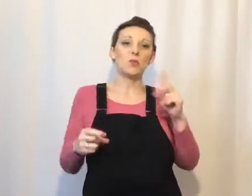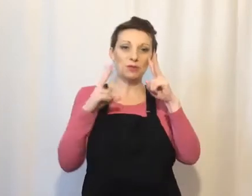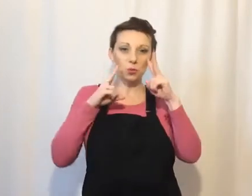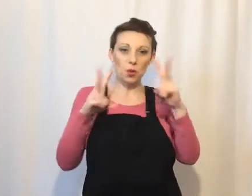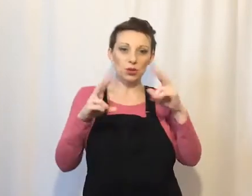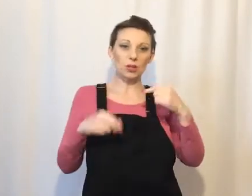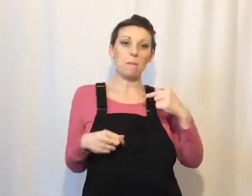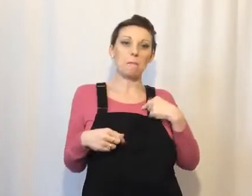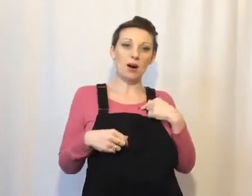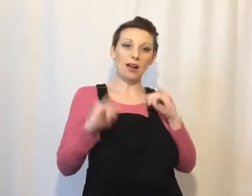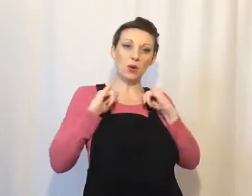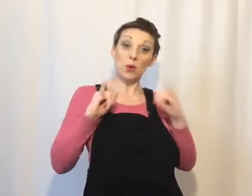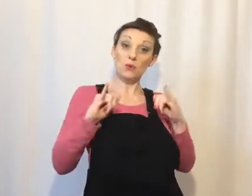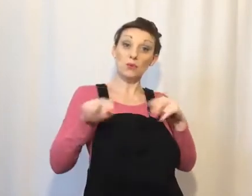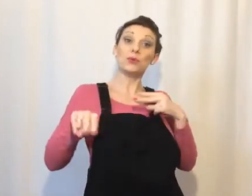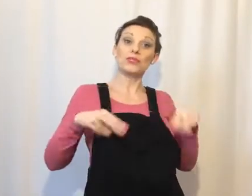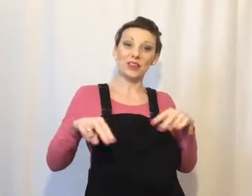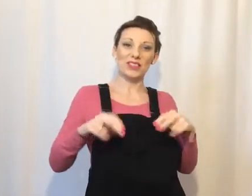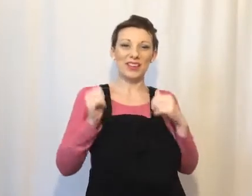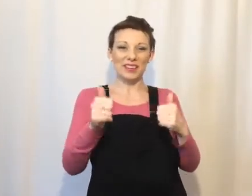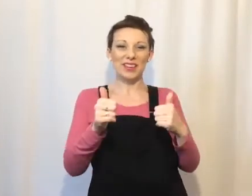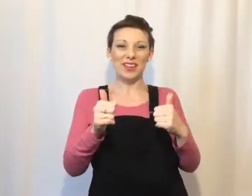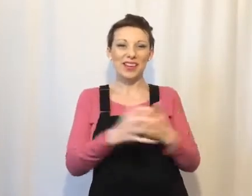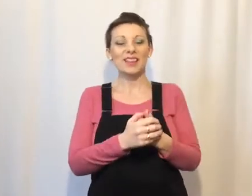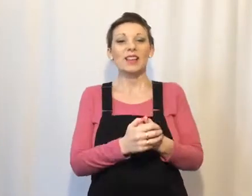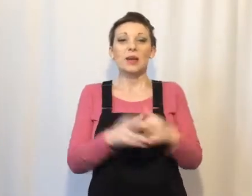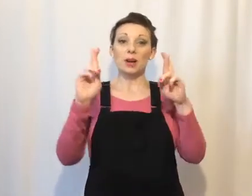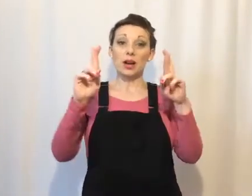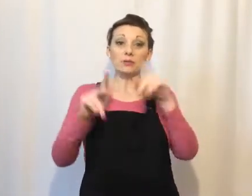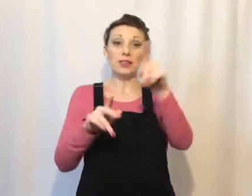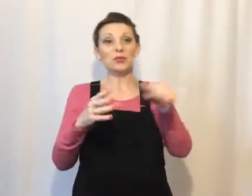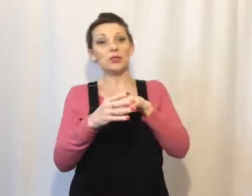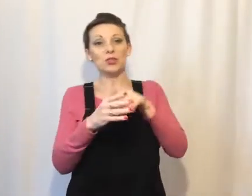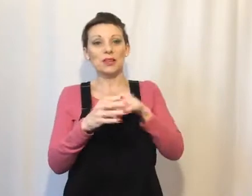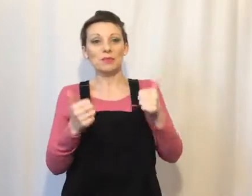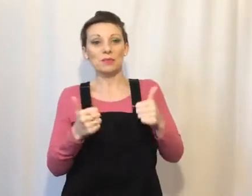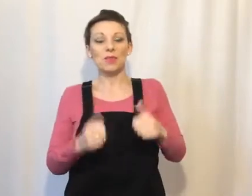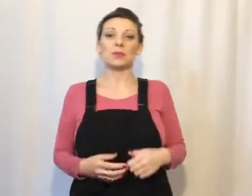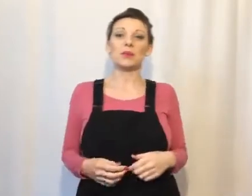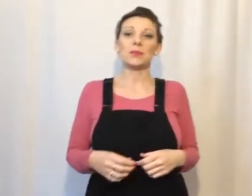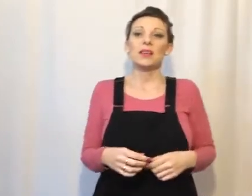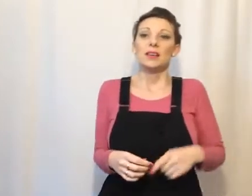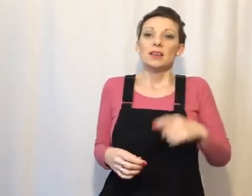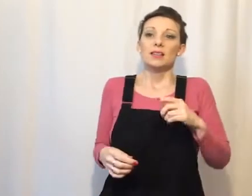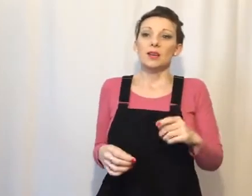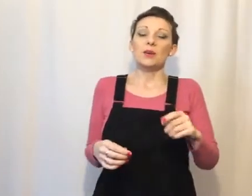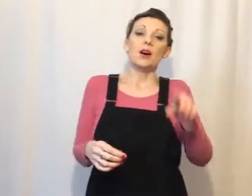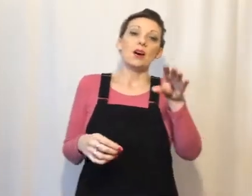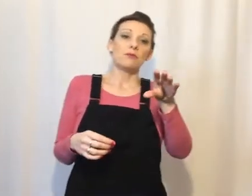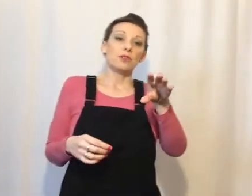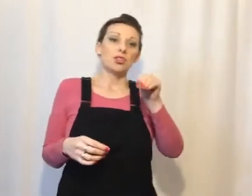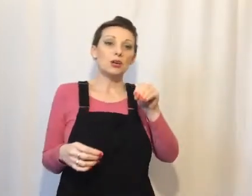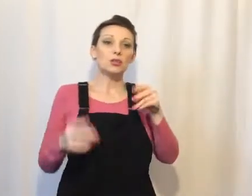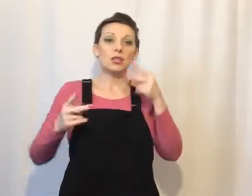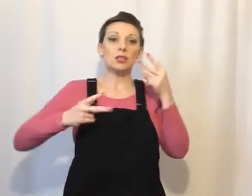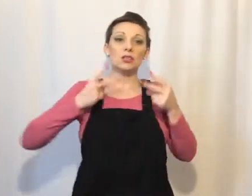have to watch my awful dancing, okay? But hopefully you're going to join in as well. So I've chosen a